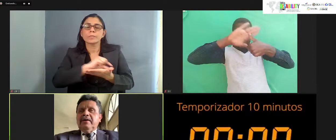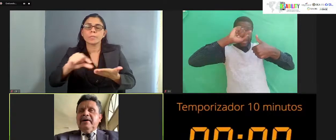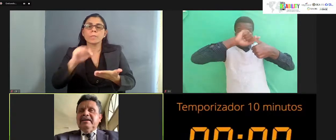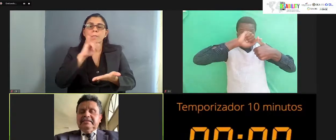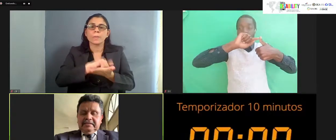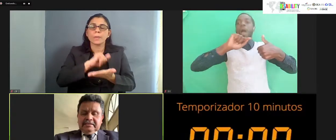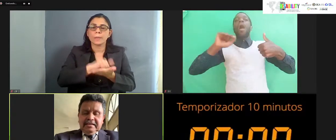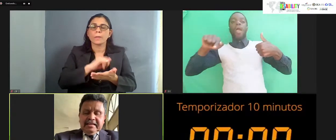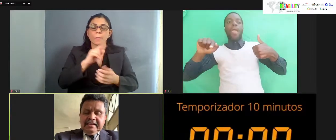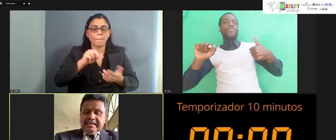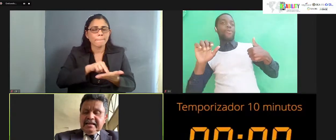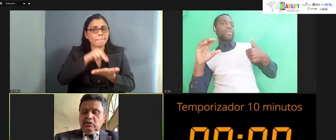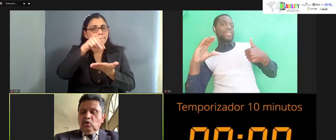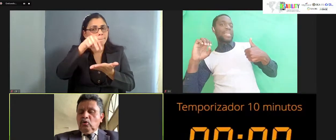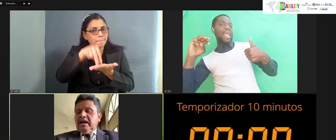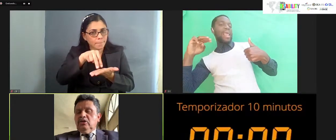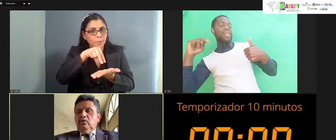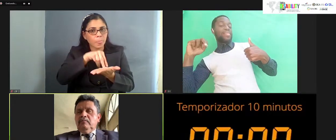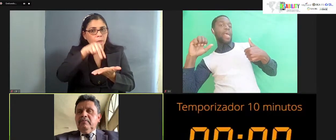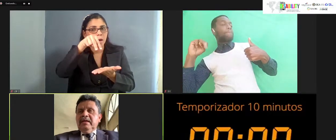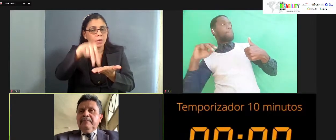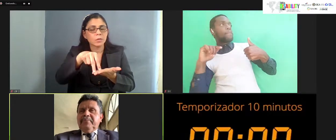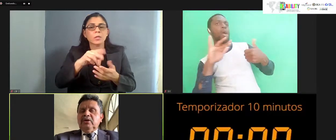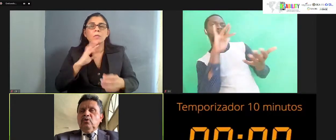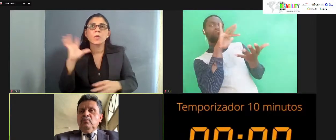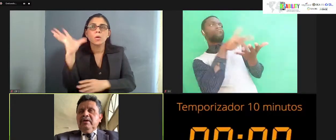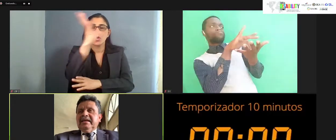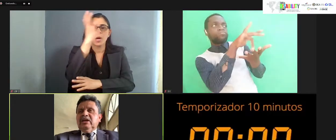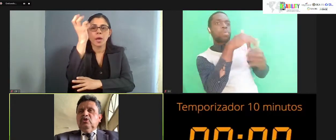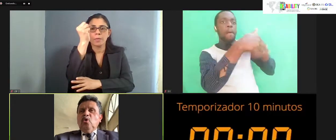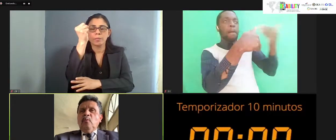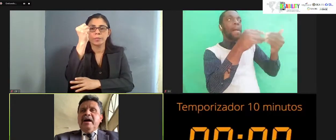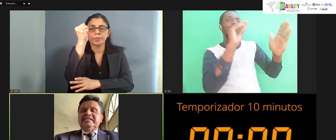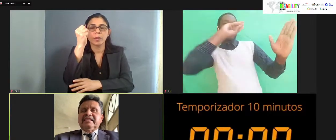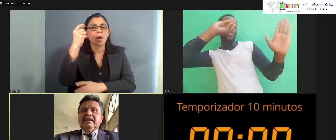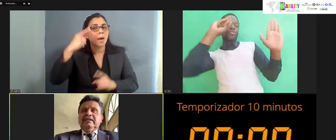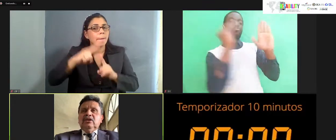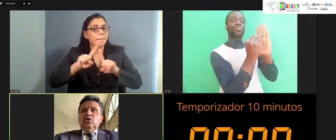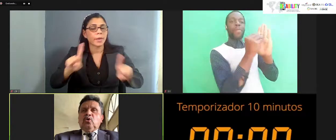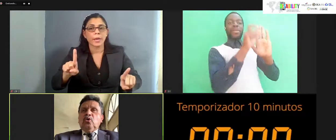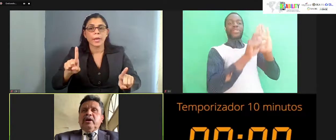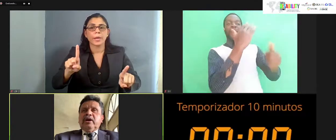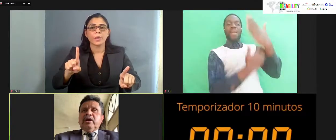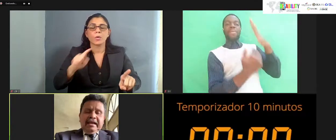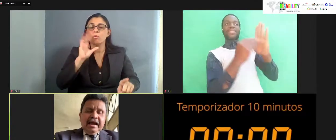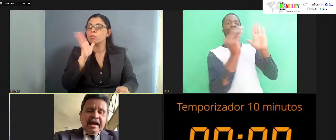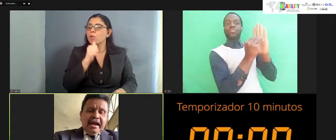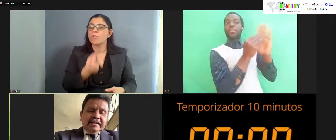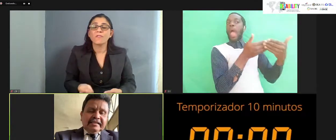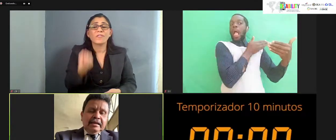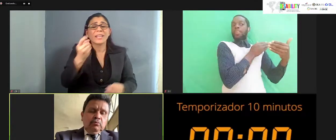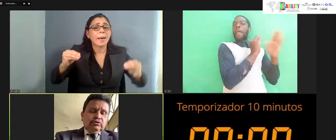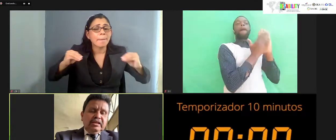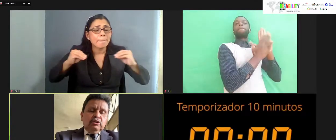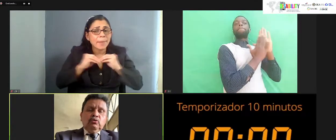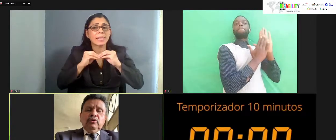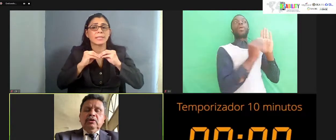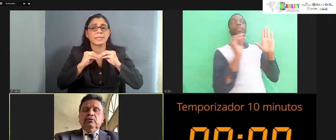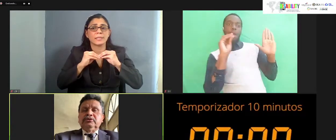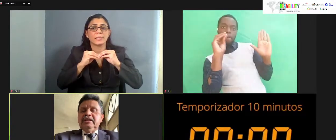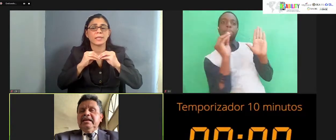disabilities in this plan and these are advancements made however it is not